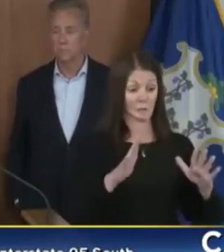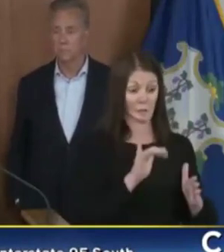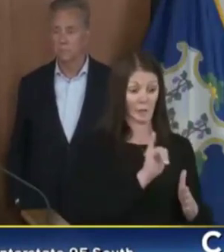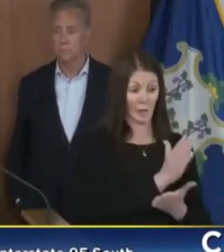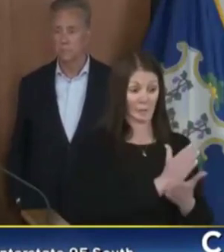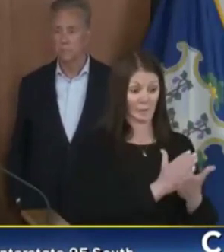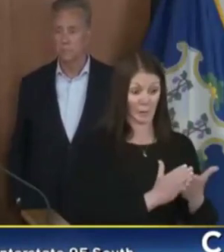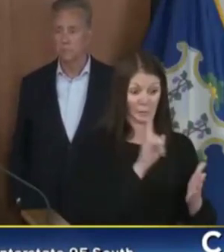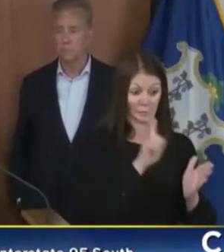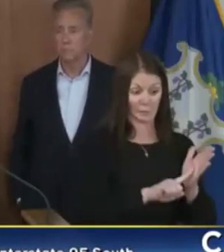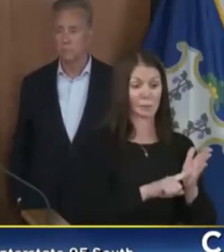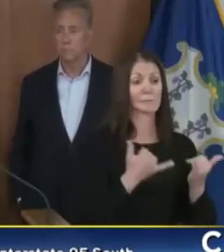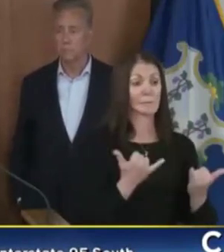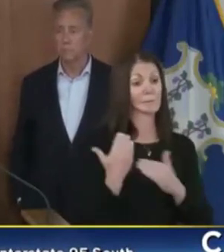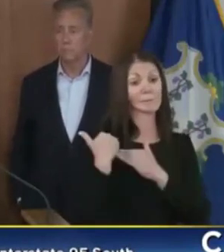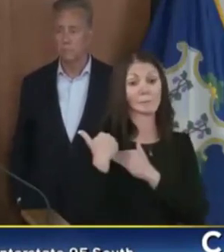traffic diversion